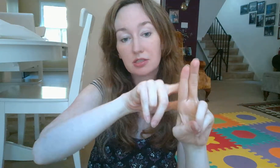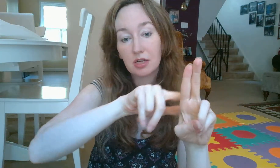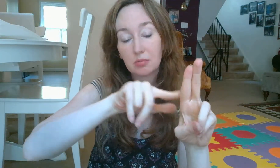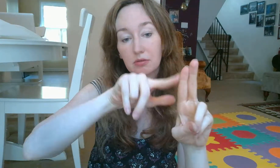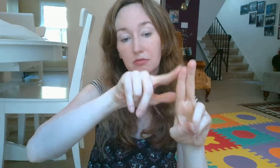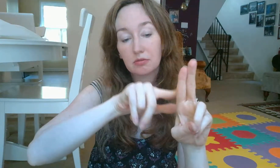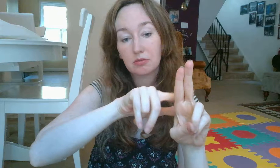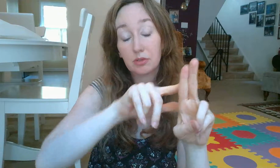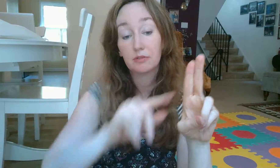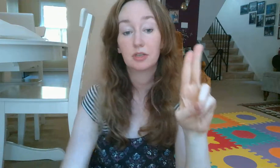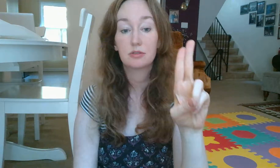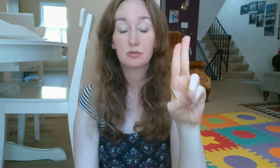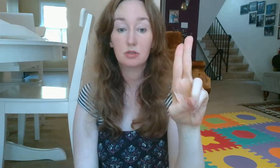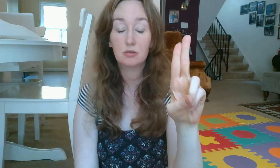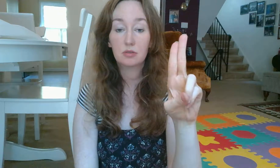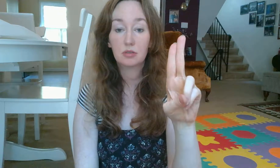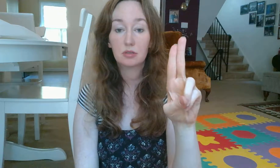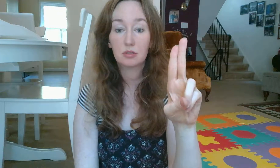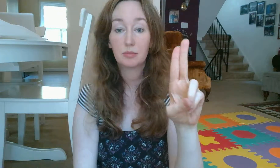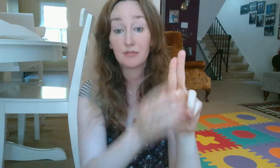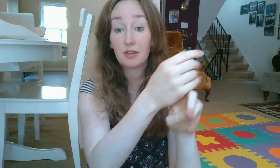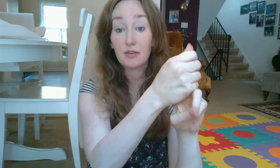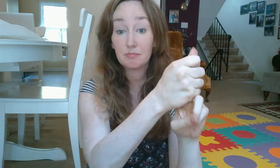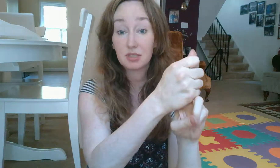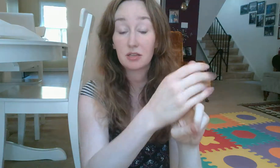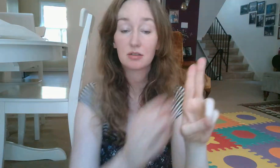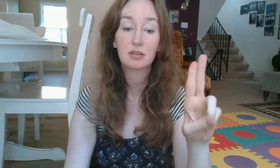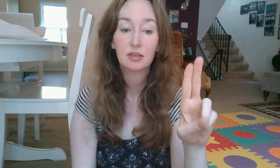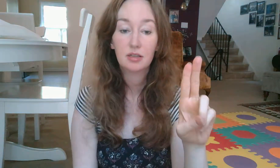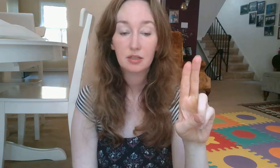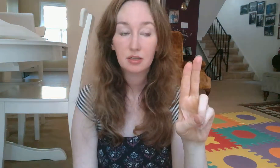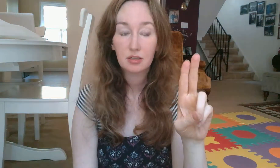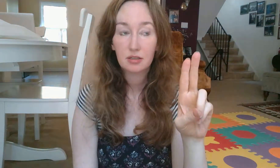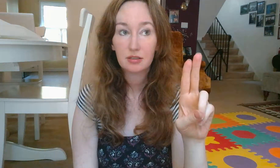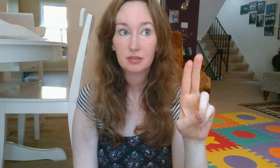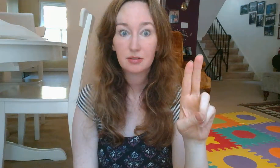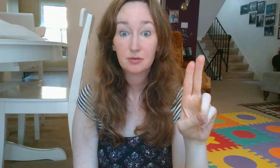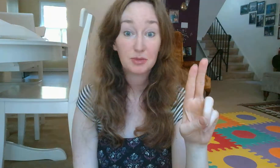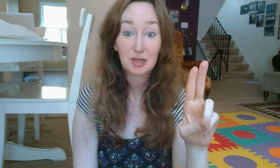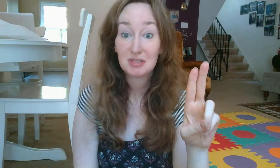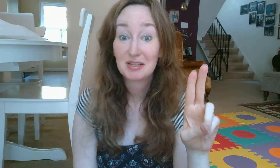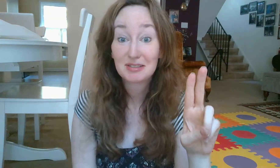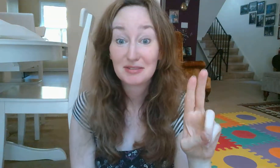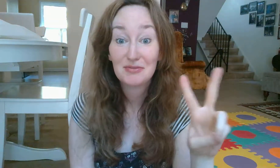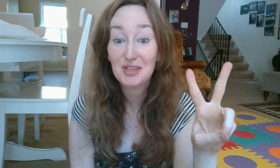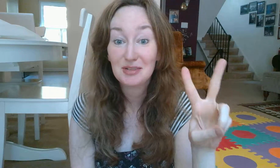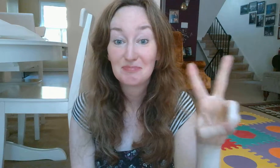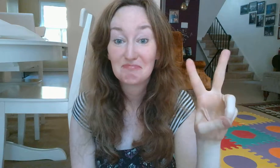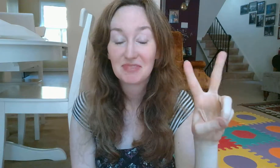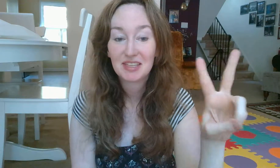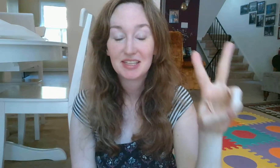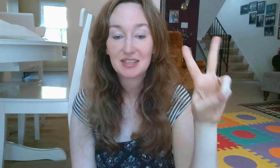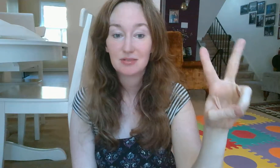shape with your fingers. So U. You'd have them together. What comes next? V.